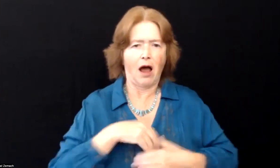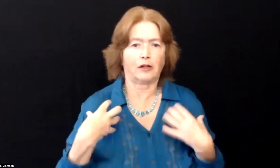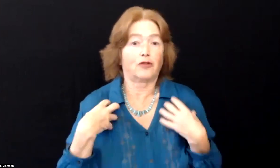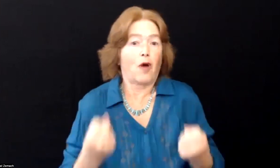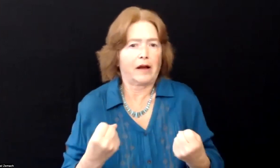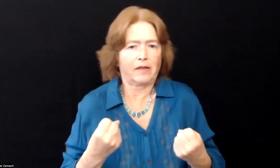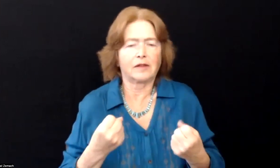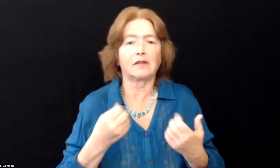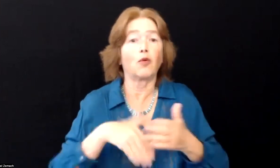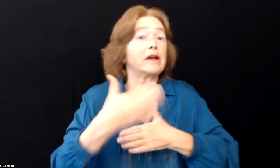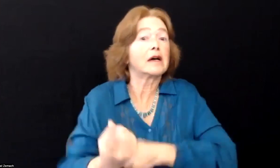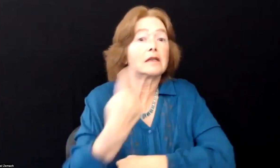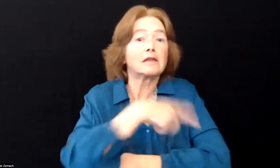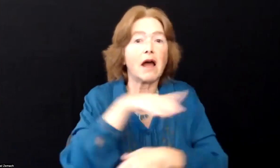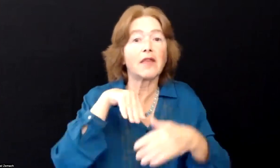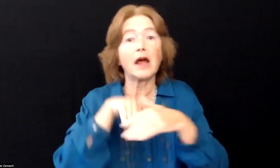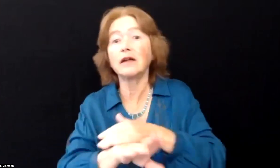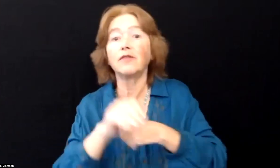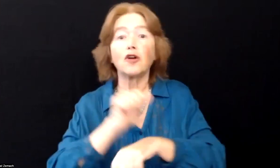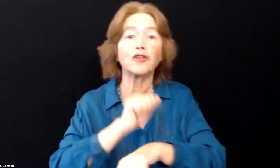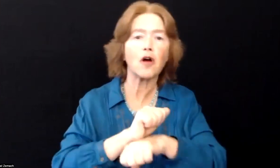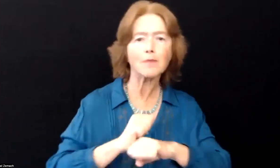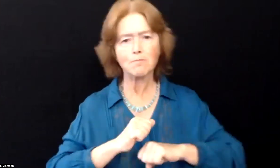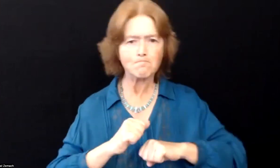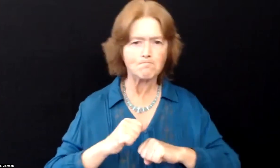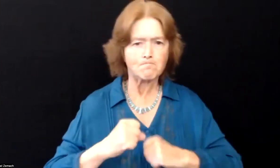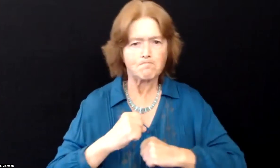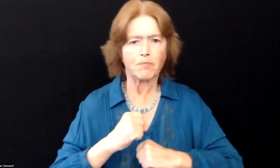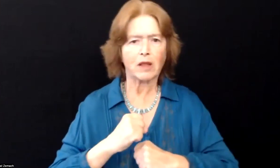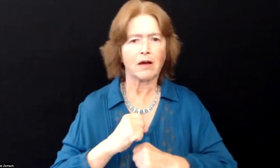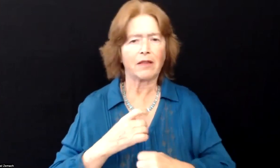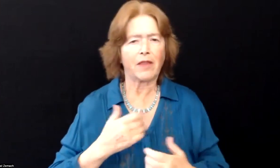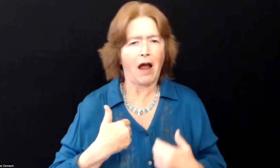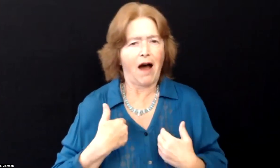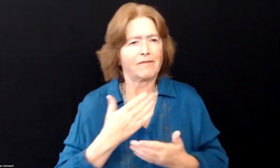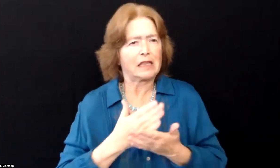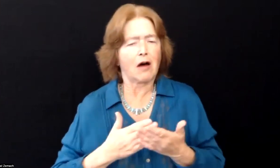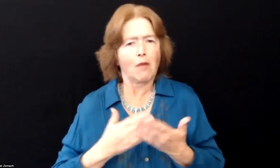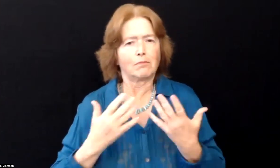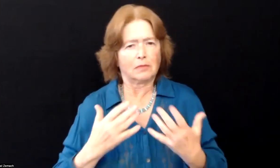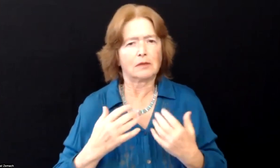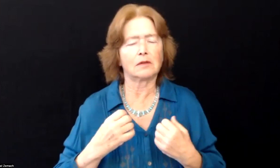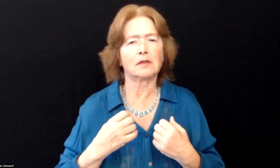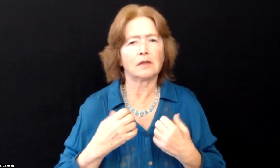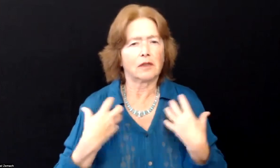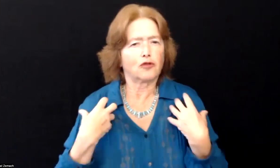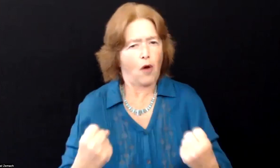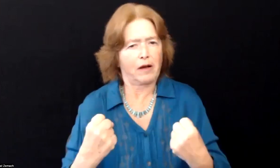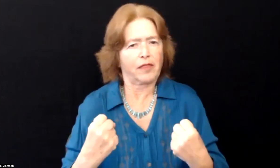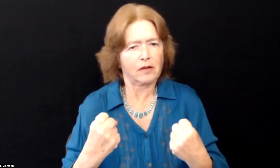and strength so that they can feel stronger going into work the next